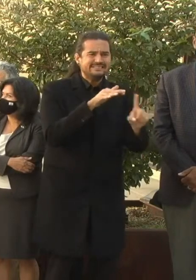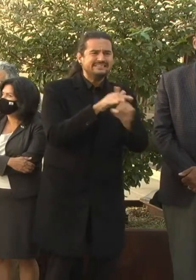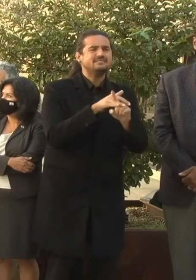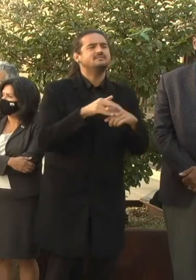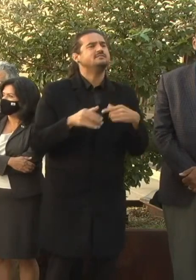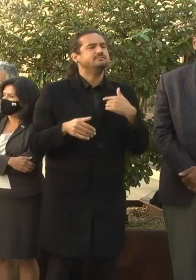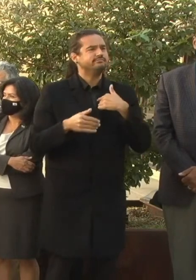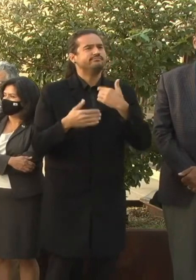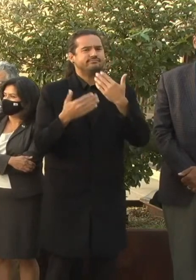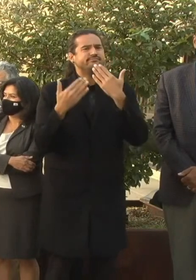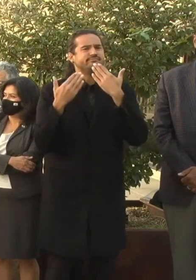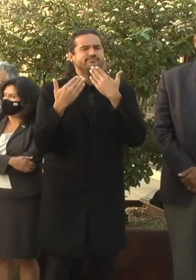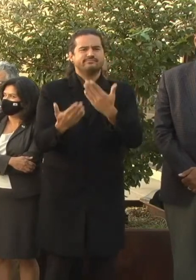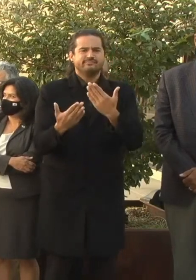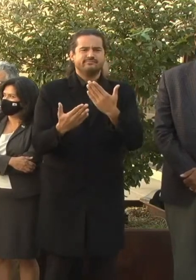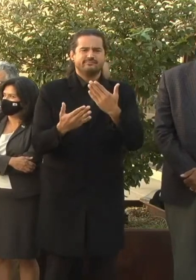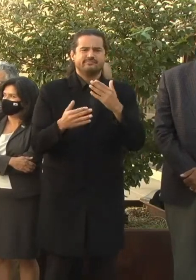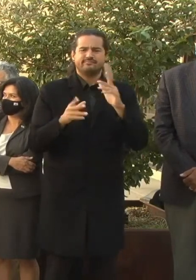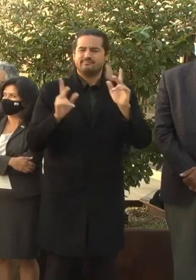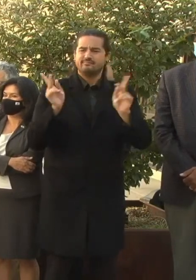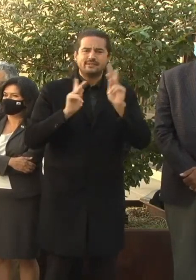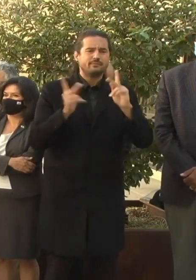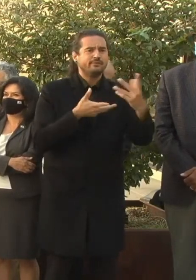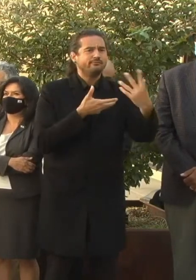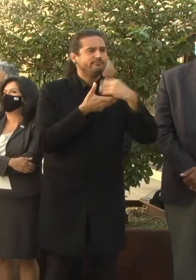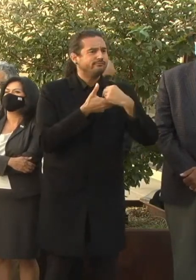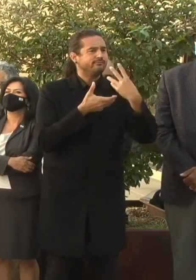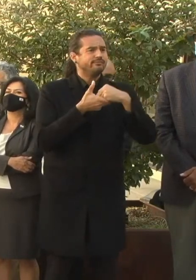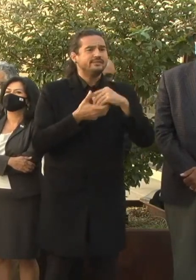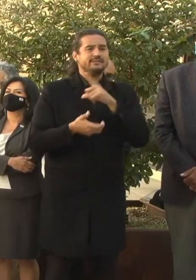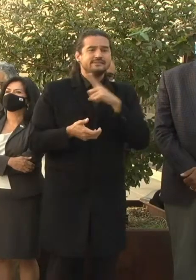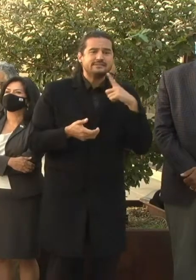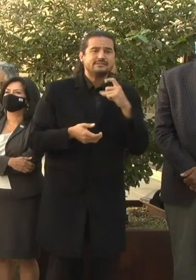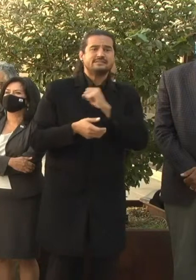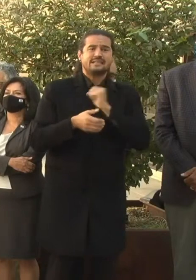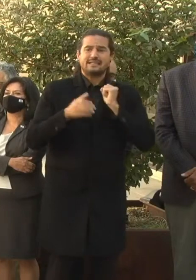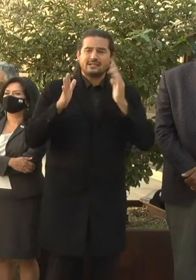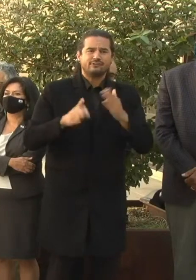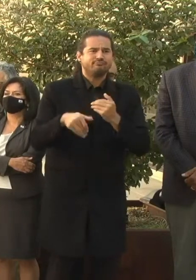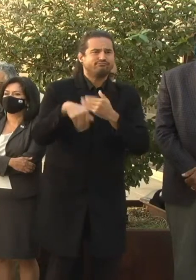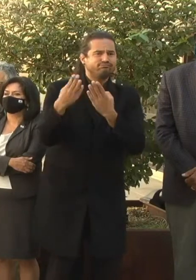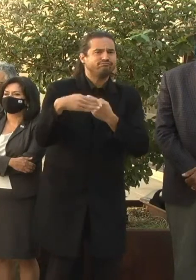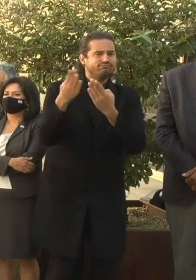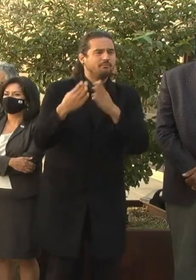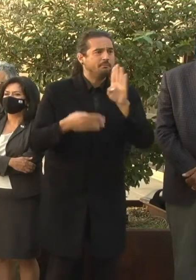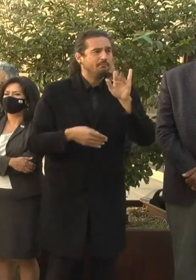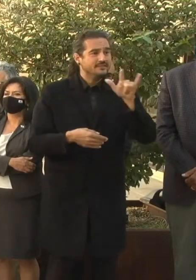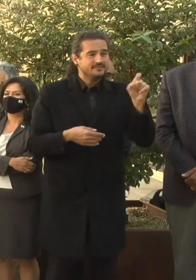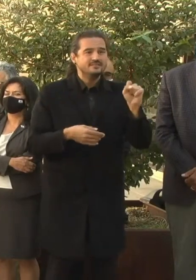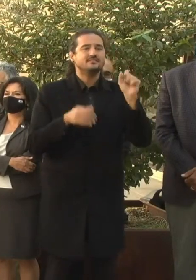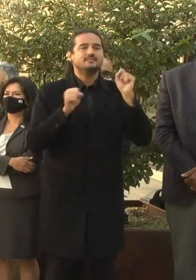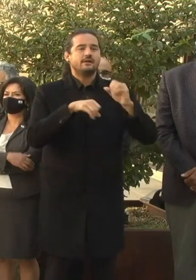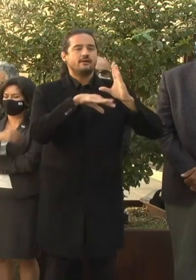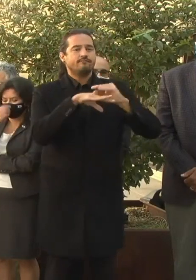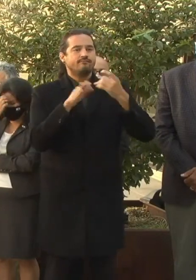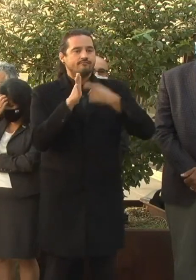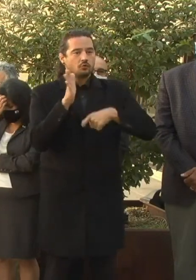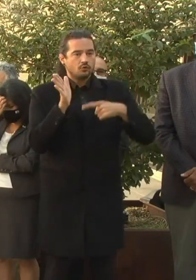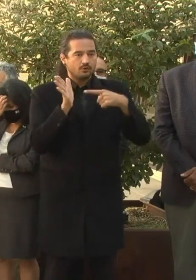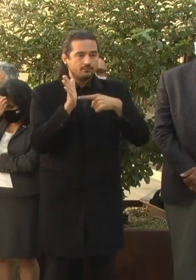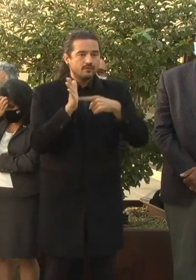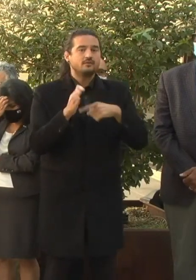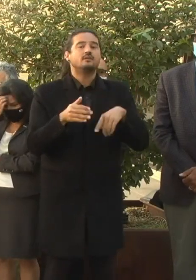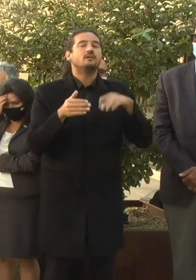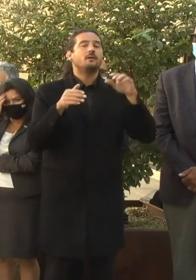We have bills to address affordability, density bonus, ensuring that we're streamlining, ensuring that we're moving forward an